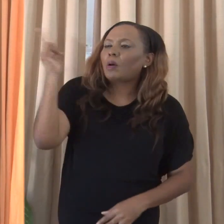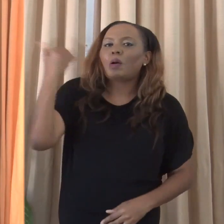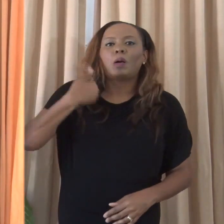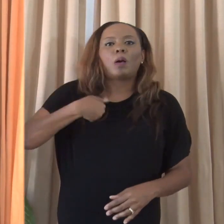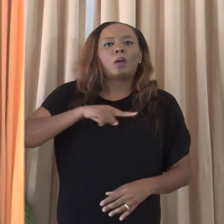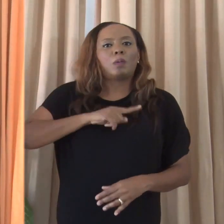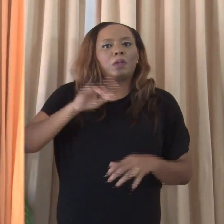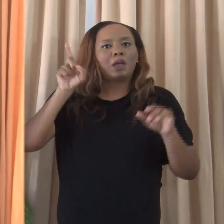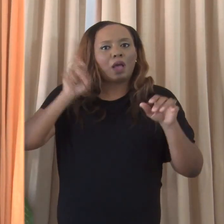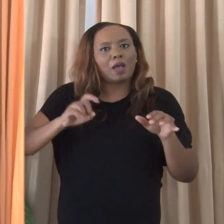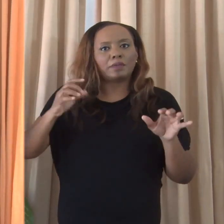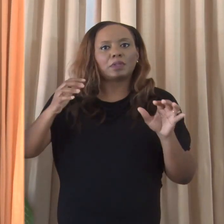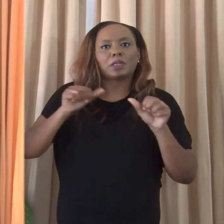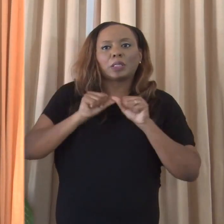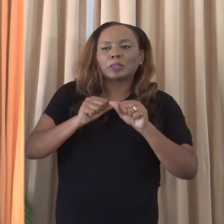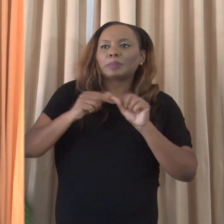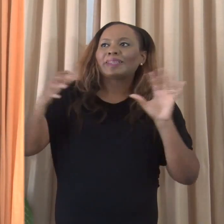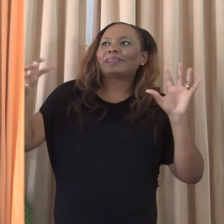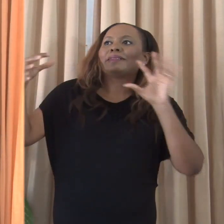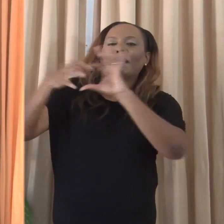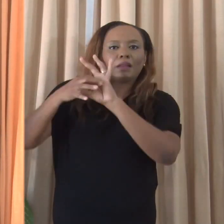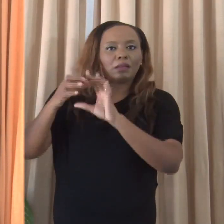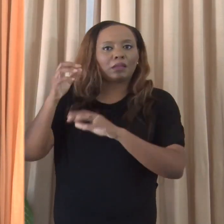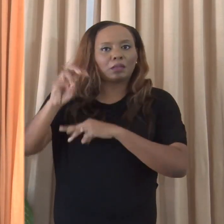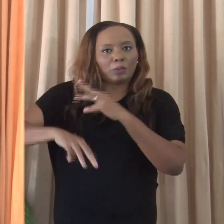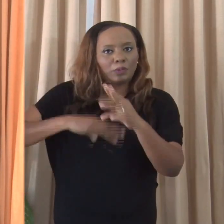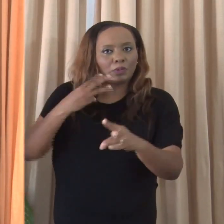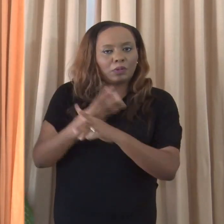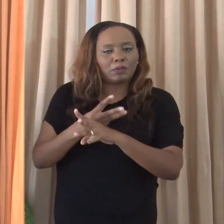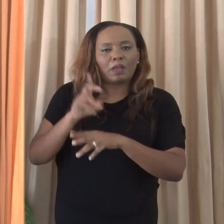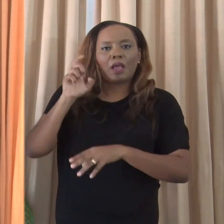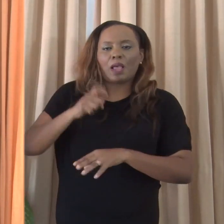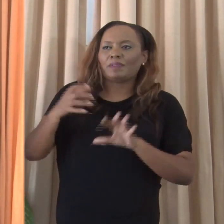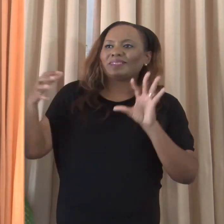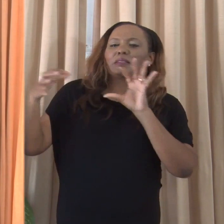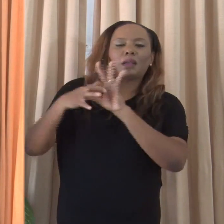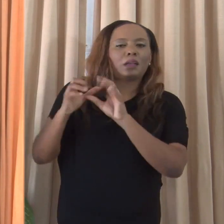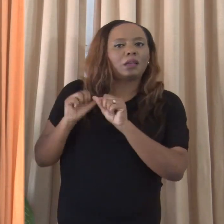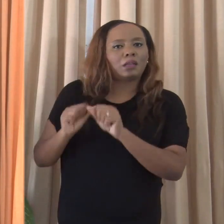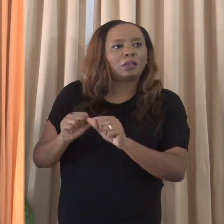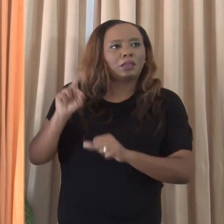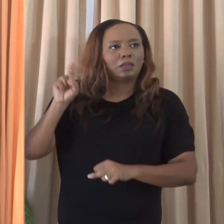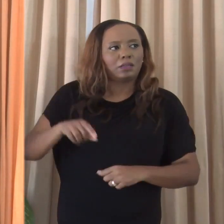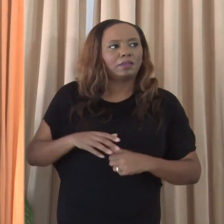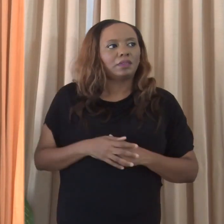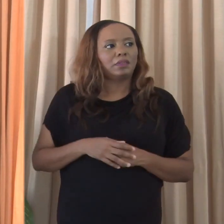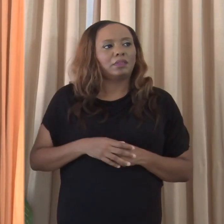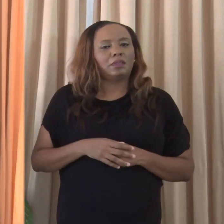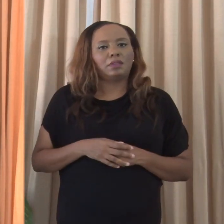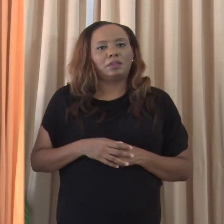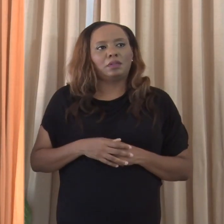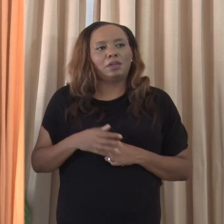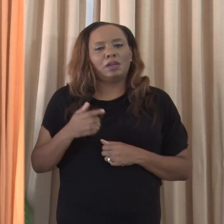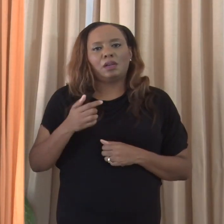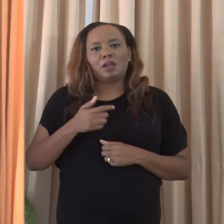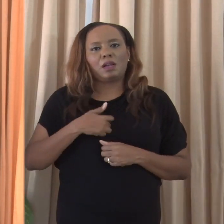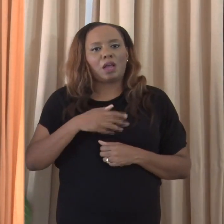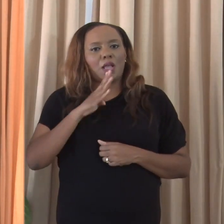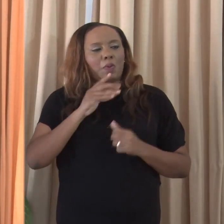rest of the world. And we had to do this simply because, as I asked Terry only this morning, you know, how